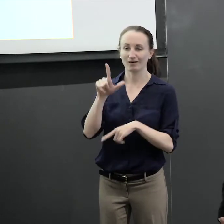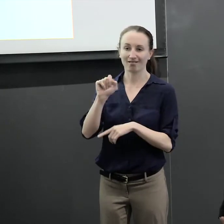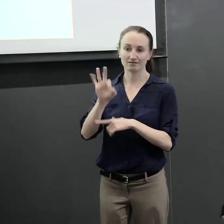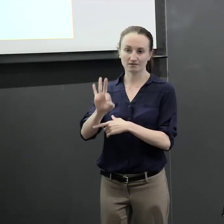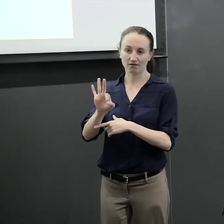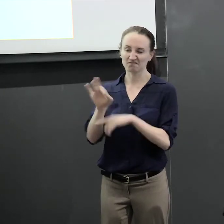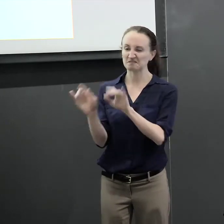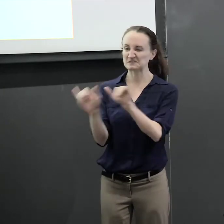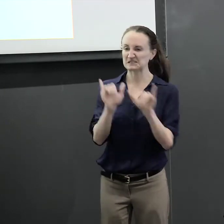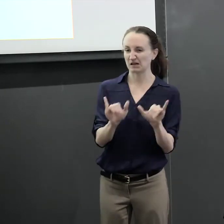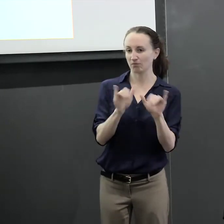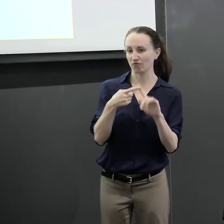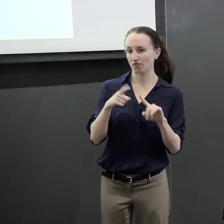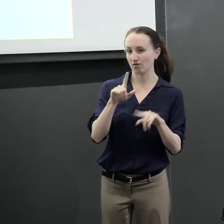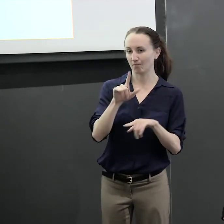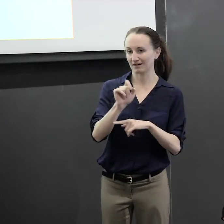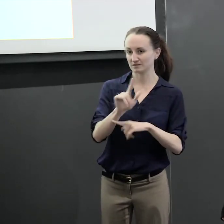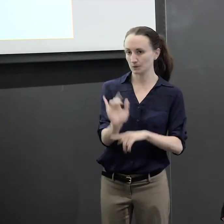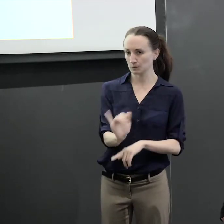Language,